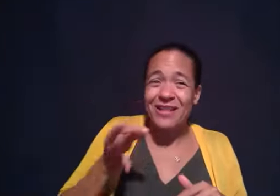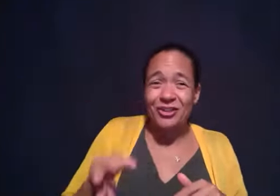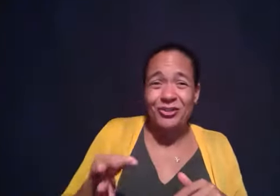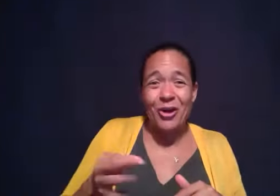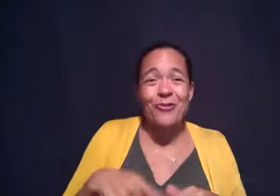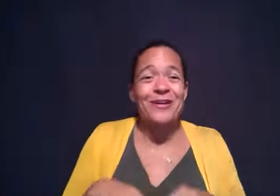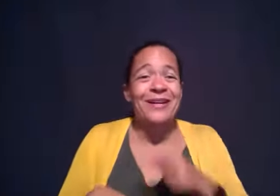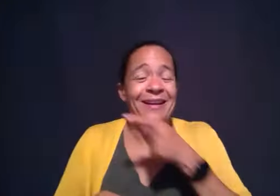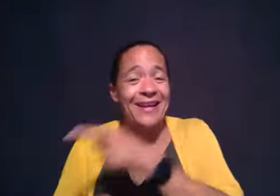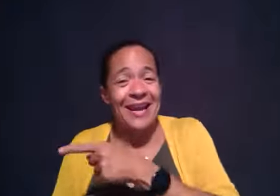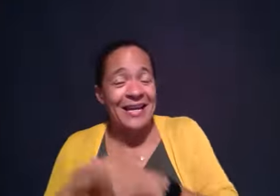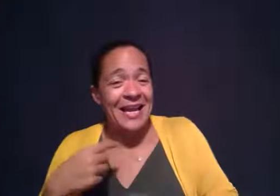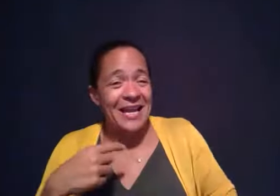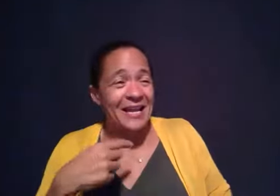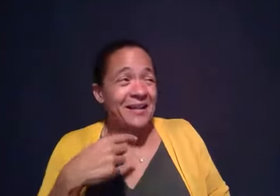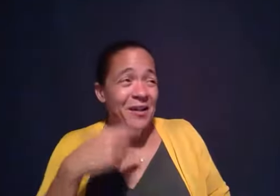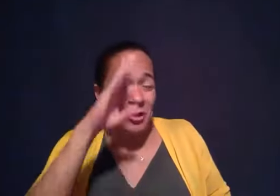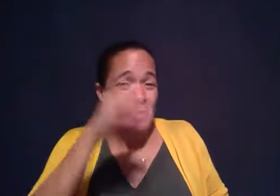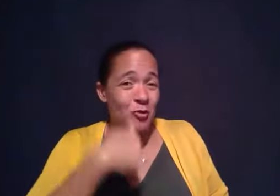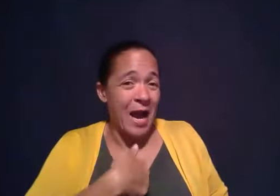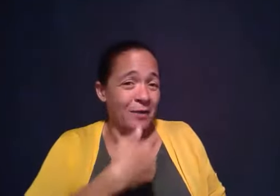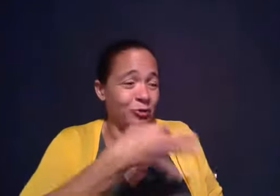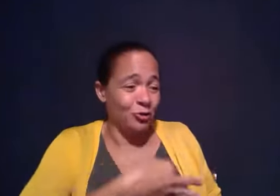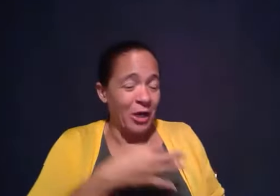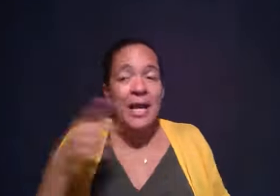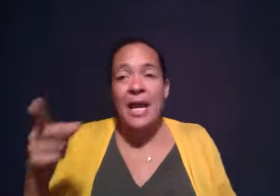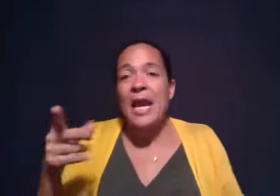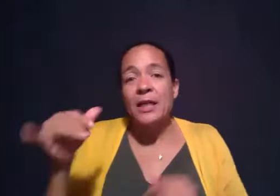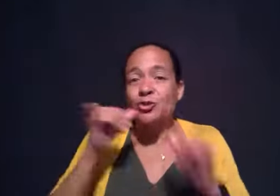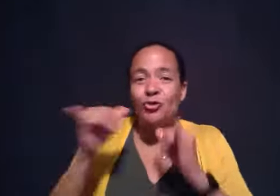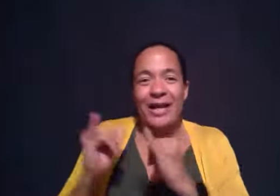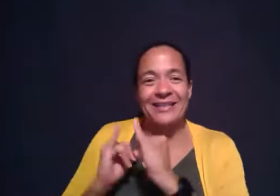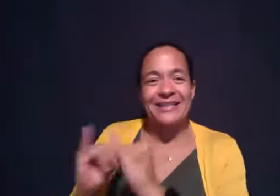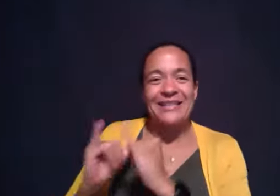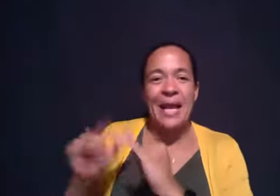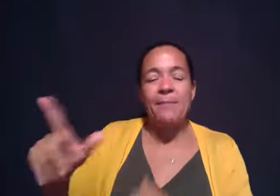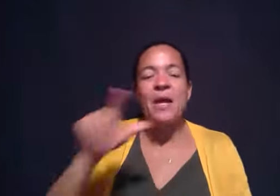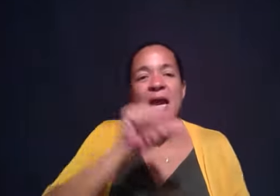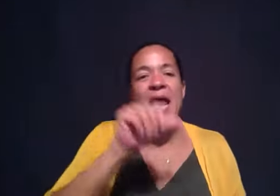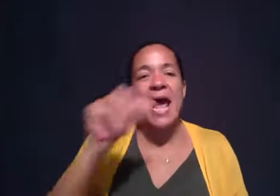and he had an alcoholic mother, so he had some training with this kind of insanity.